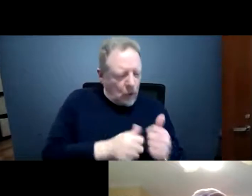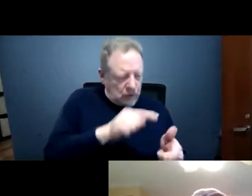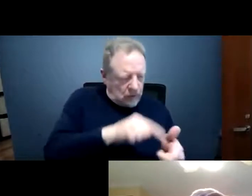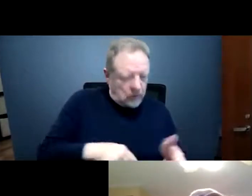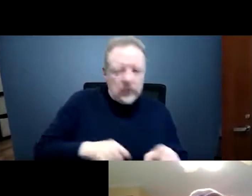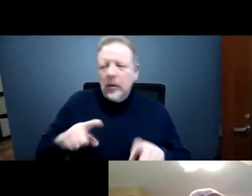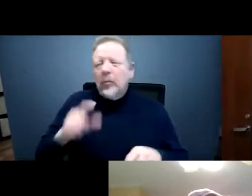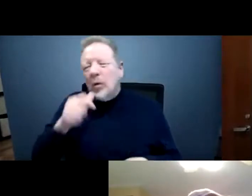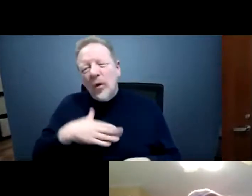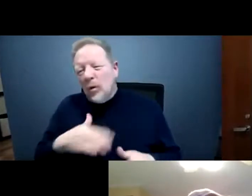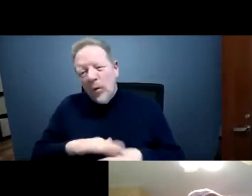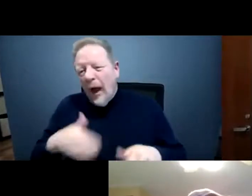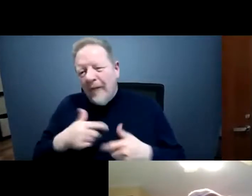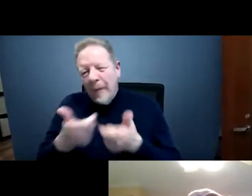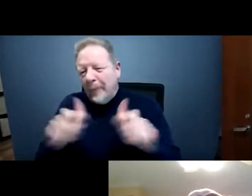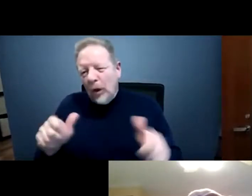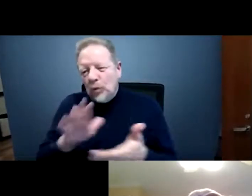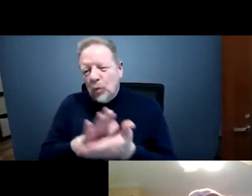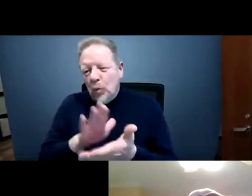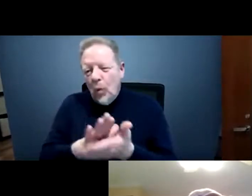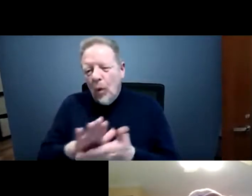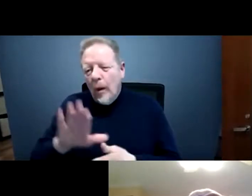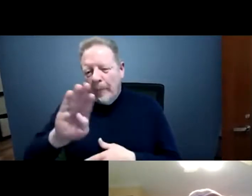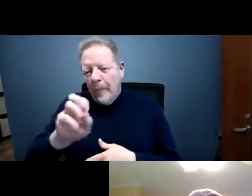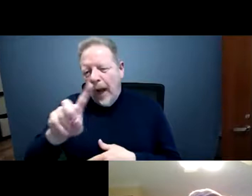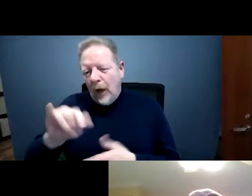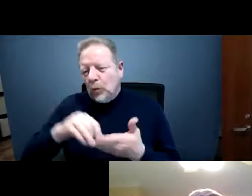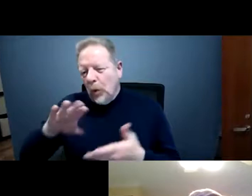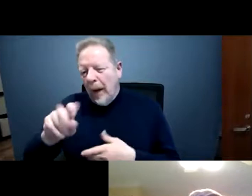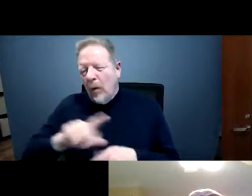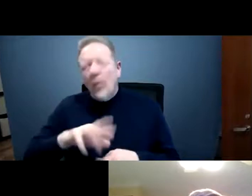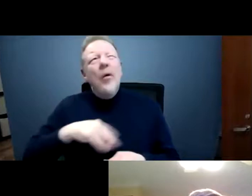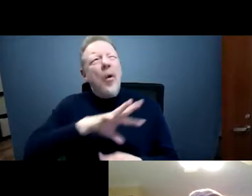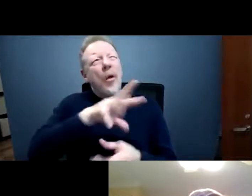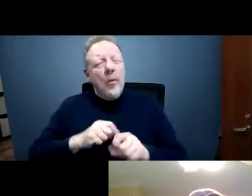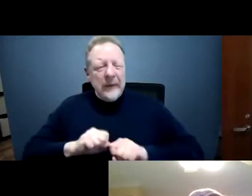big, school student body, it ended up being 58. And